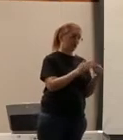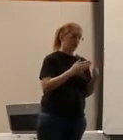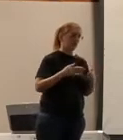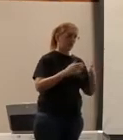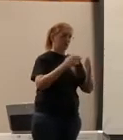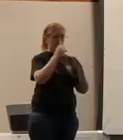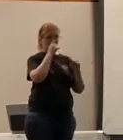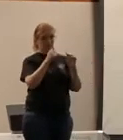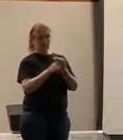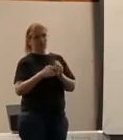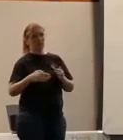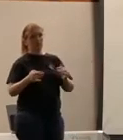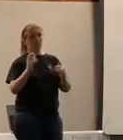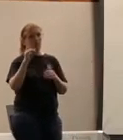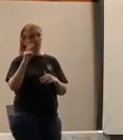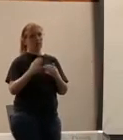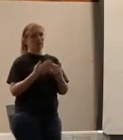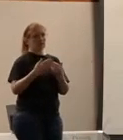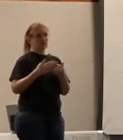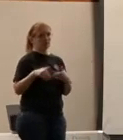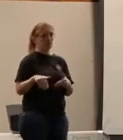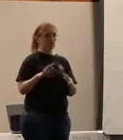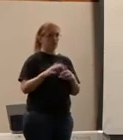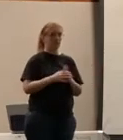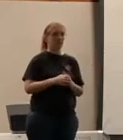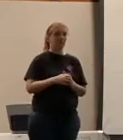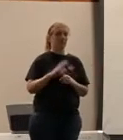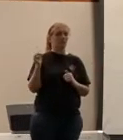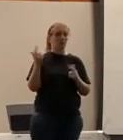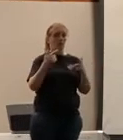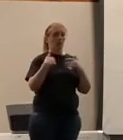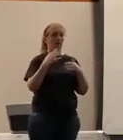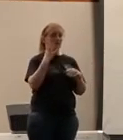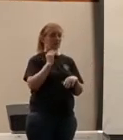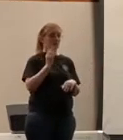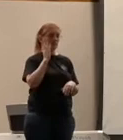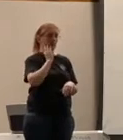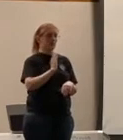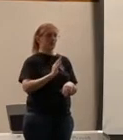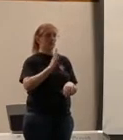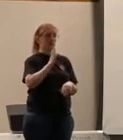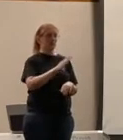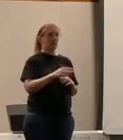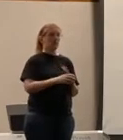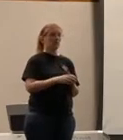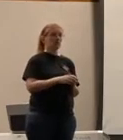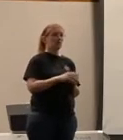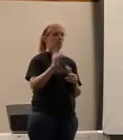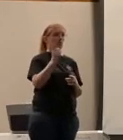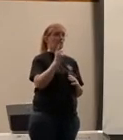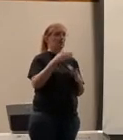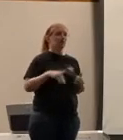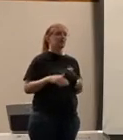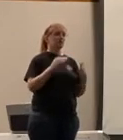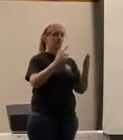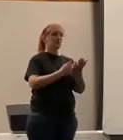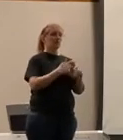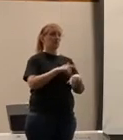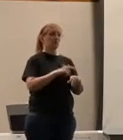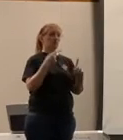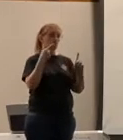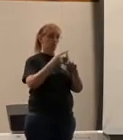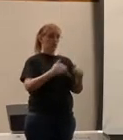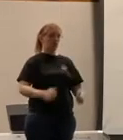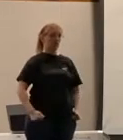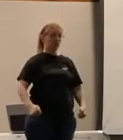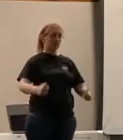or uneven street. And we all have experienced being on one of these roads at some point in our